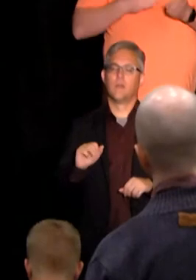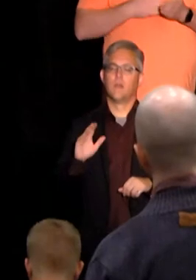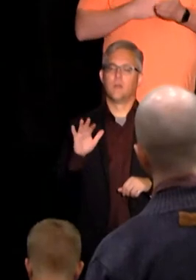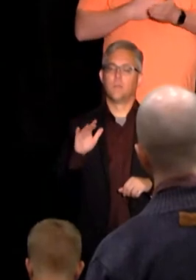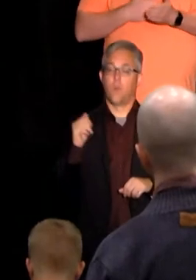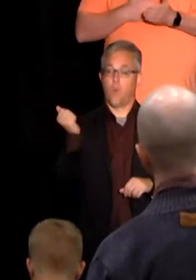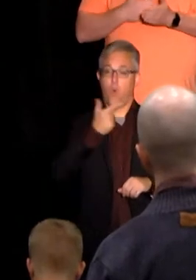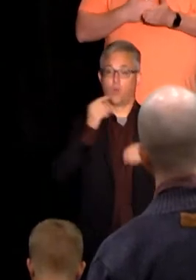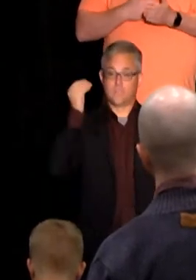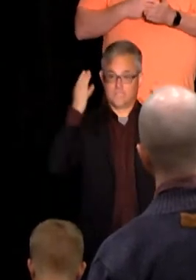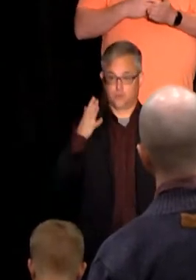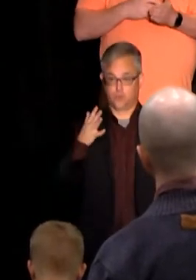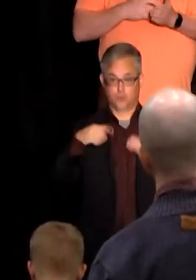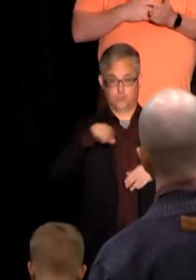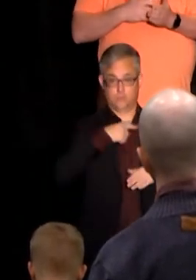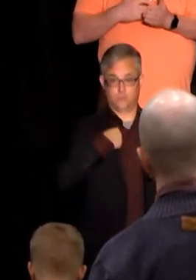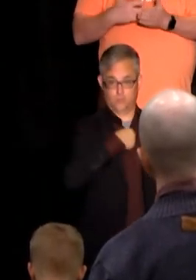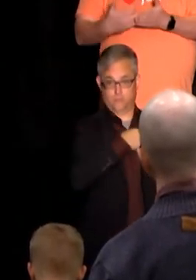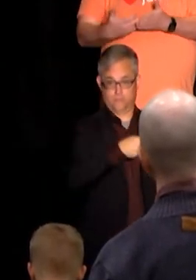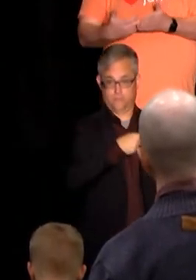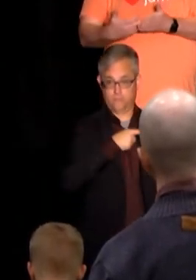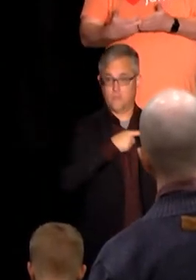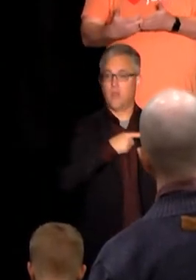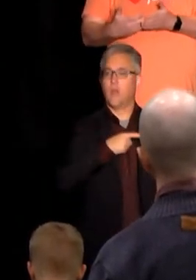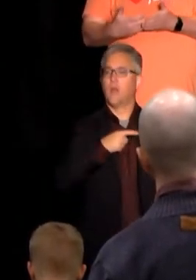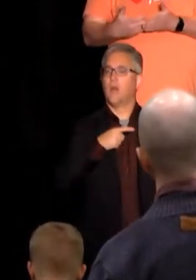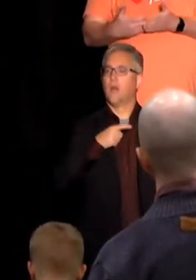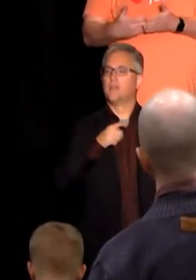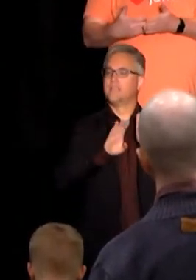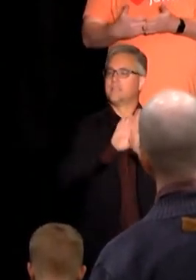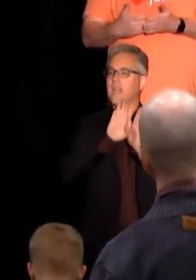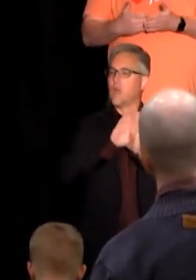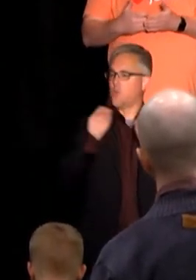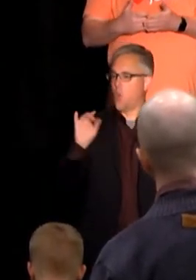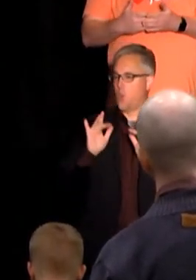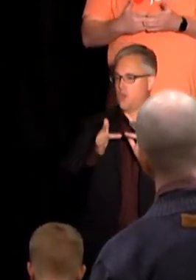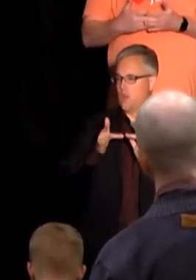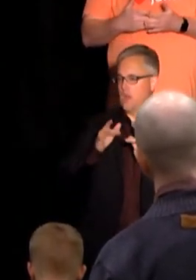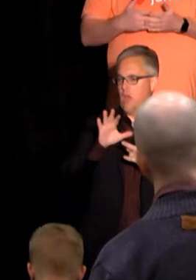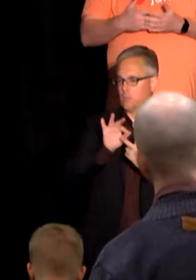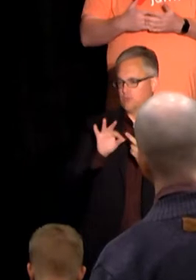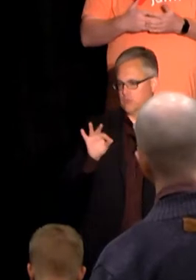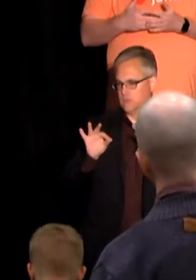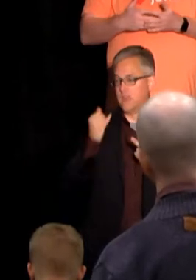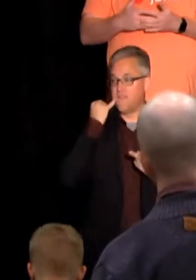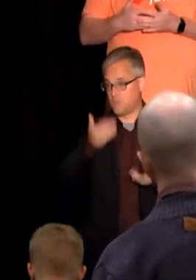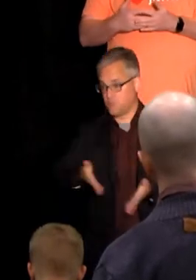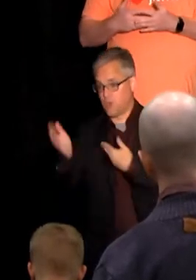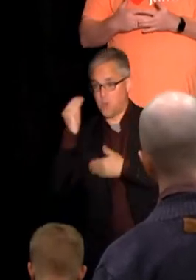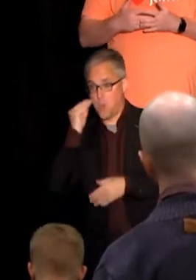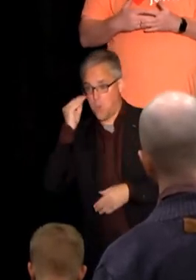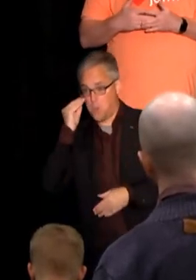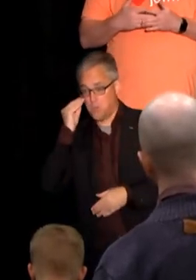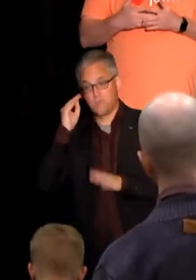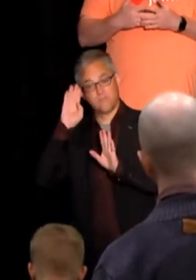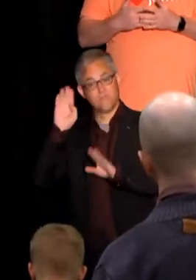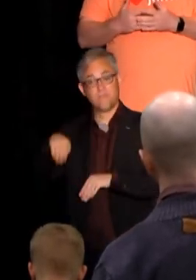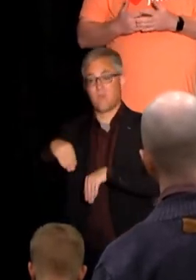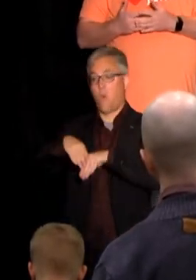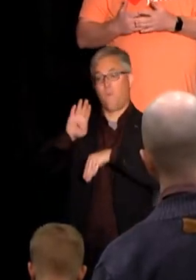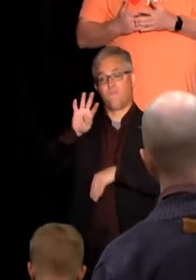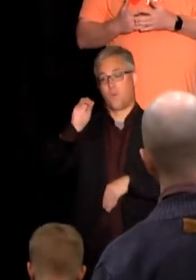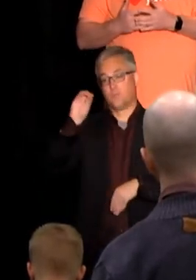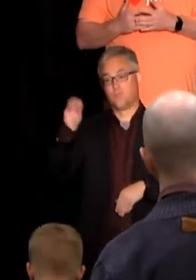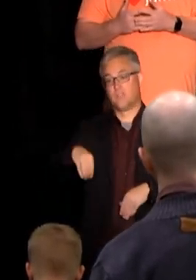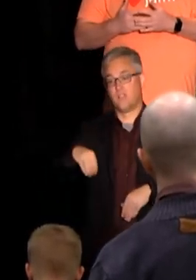All teachers are required to design a no internet option as well if you are a take-home user, because over 40% of our district doesn't have